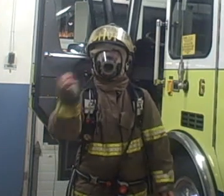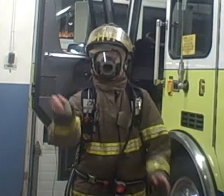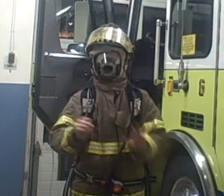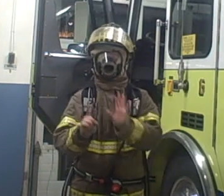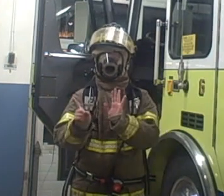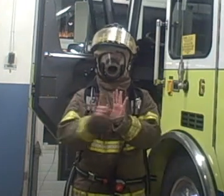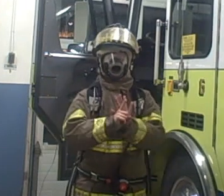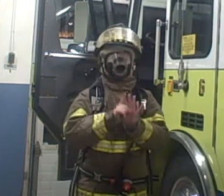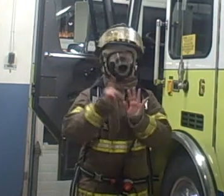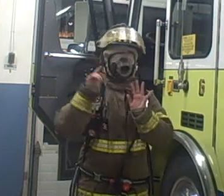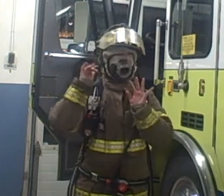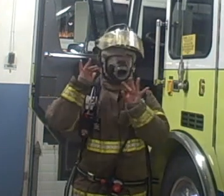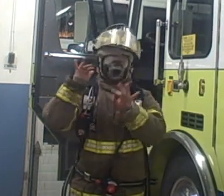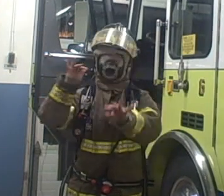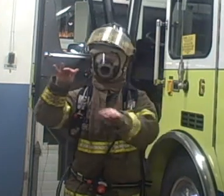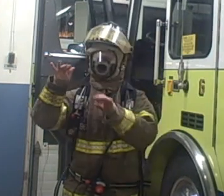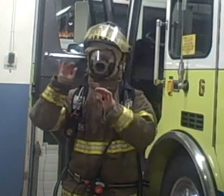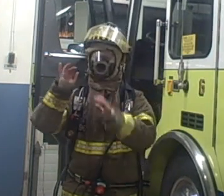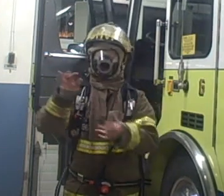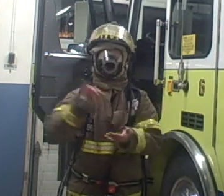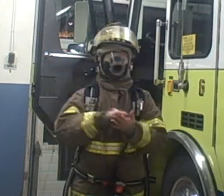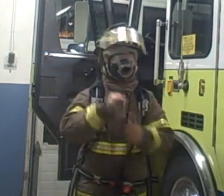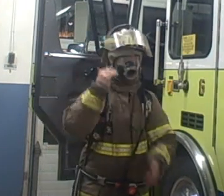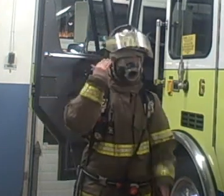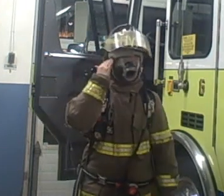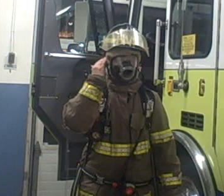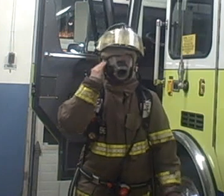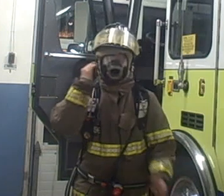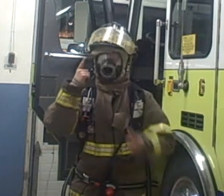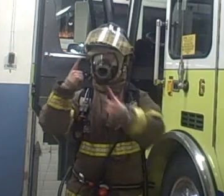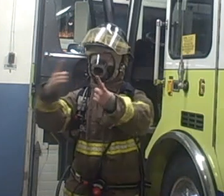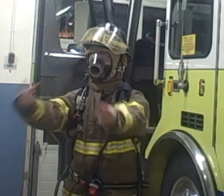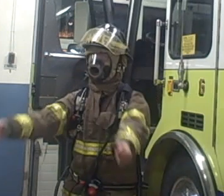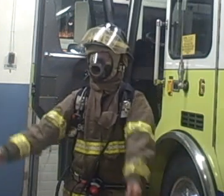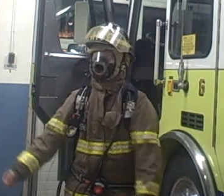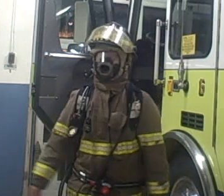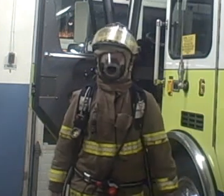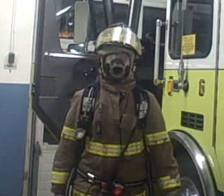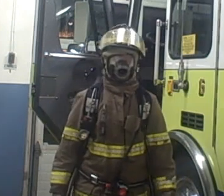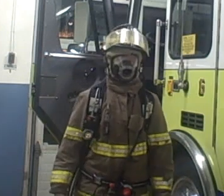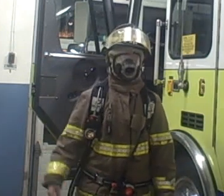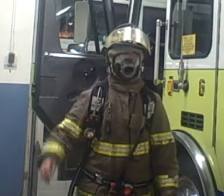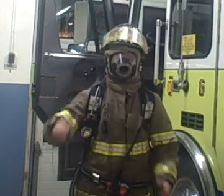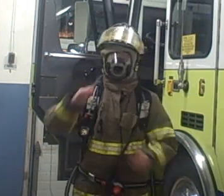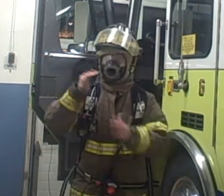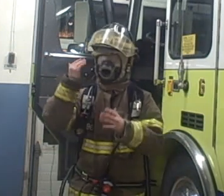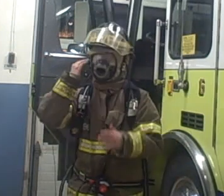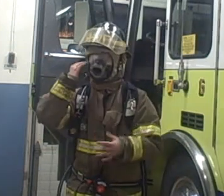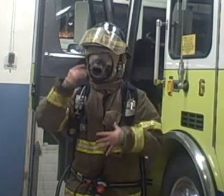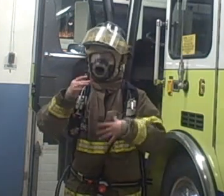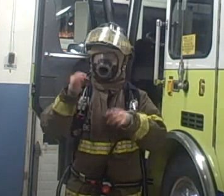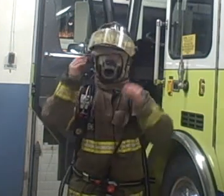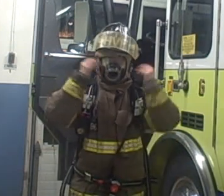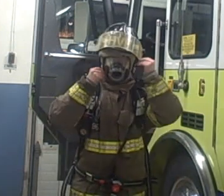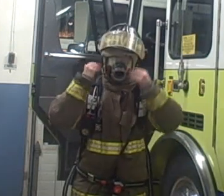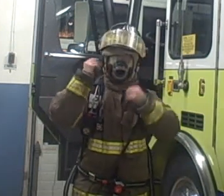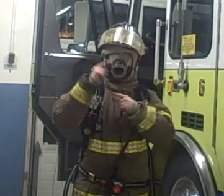Man heard along the sound of you, and he knew he had to go. But all he